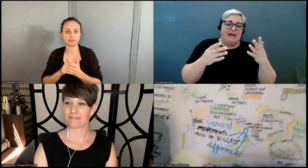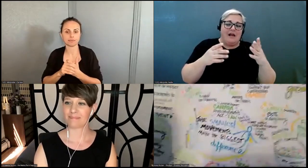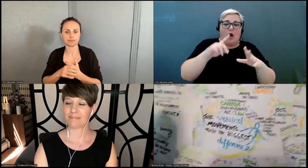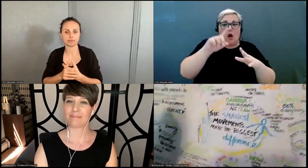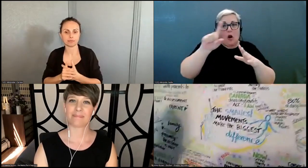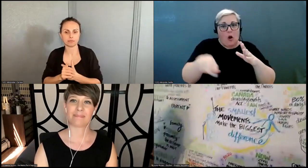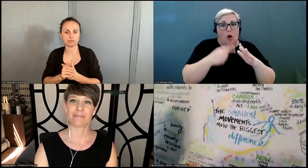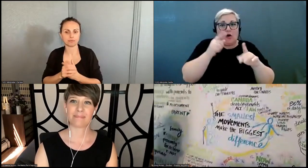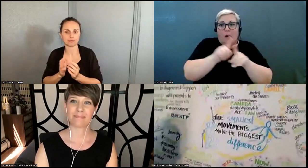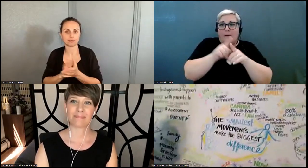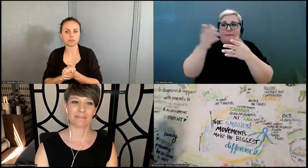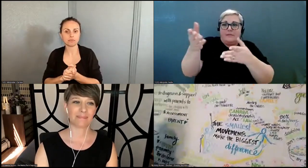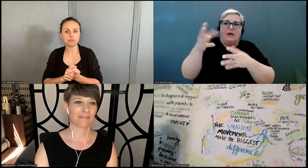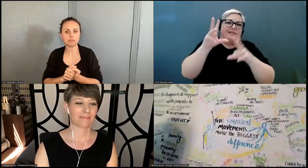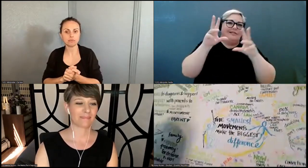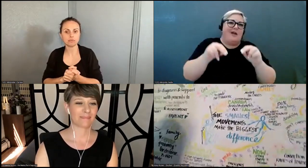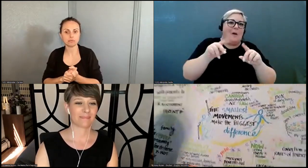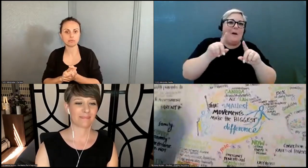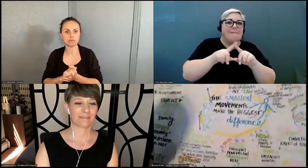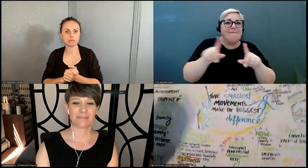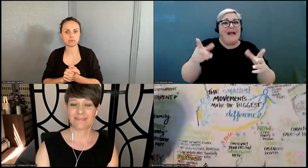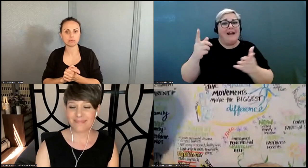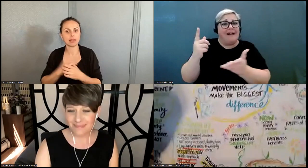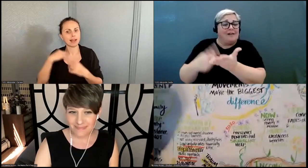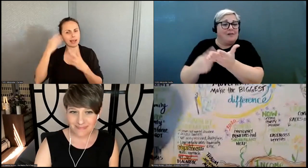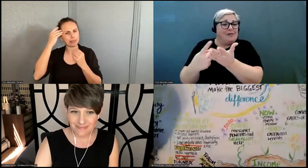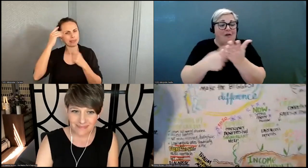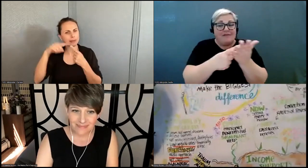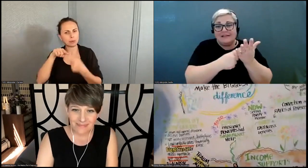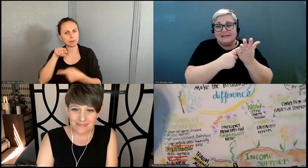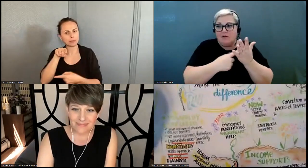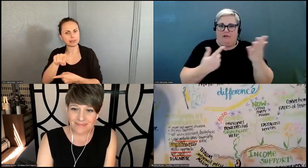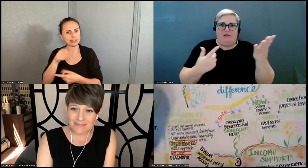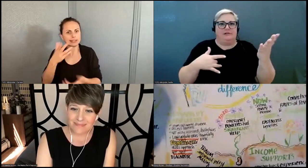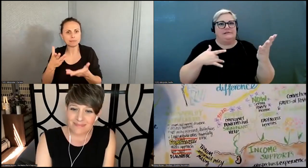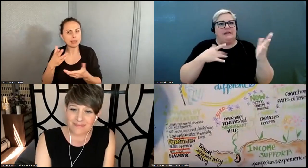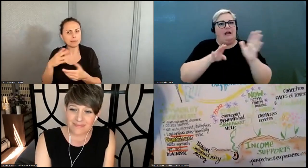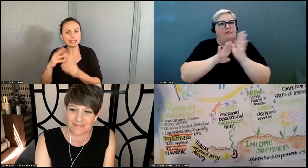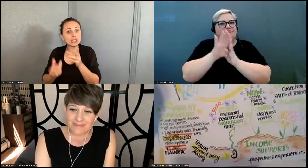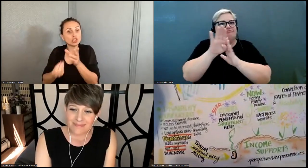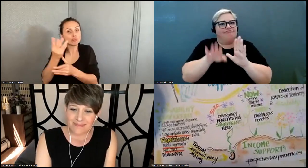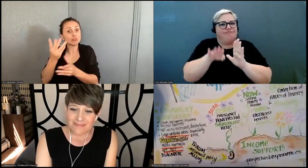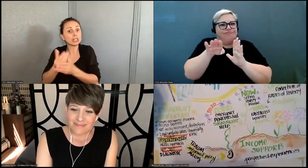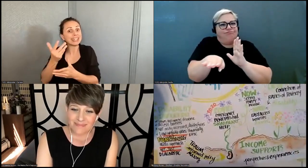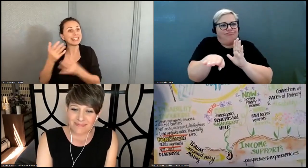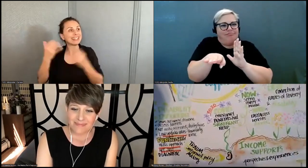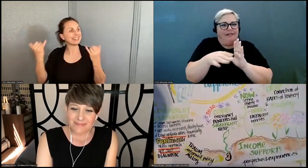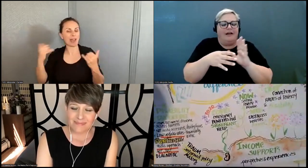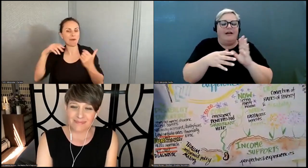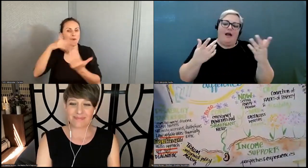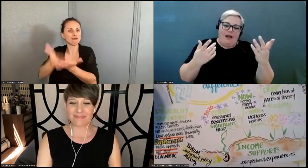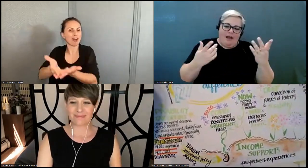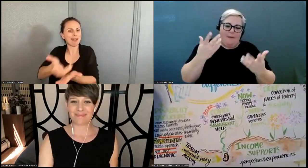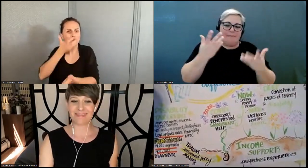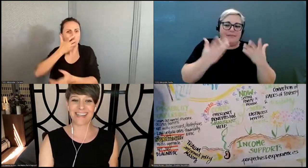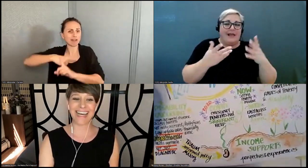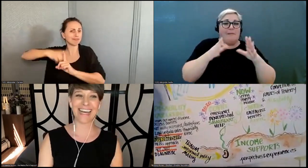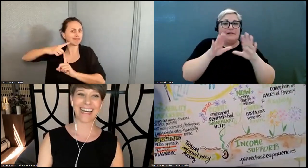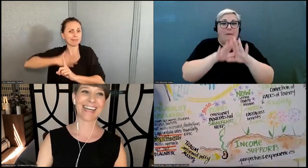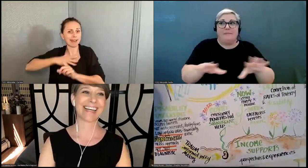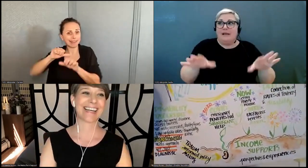And so we left off, and I'm just thinking about this, maybe it's because spring is very much here in a hot way where I